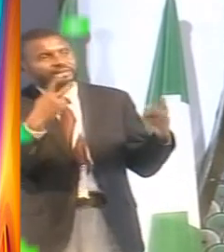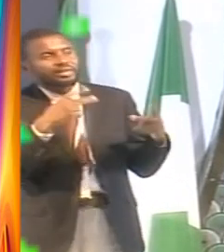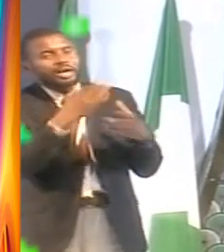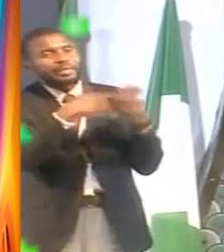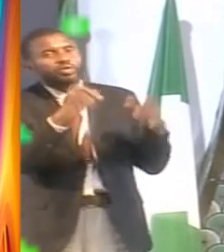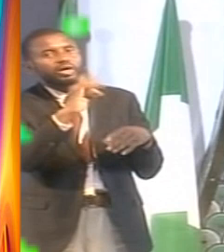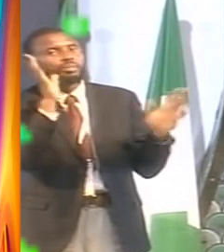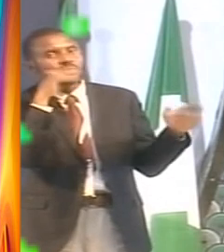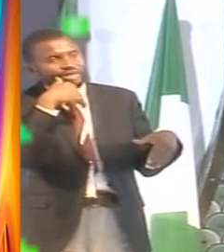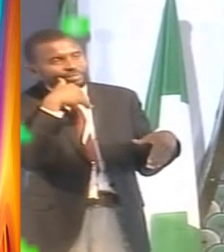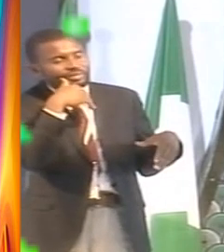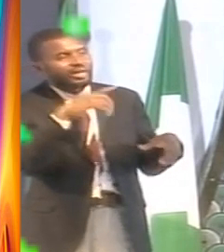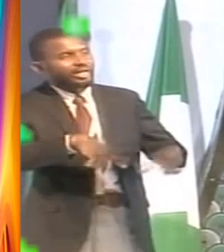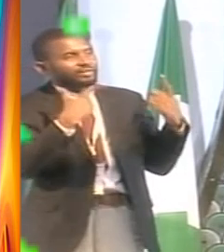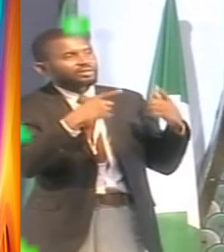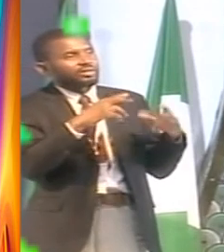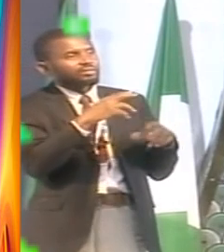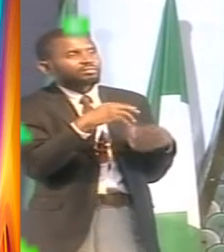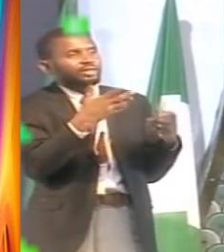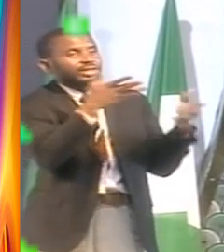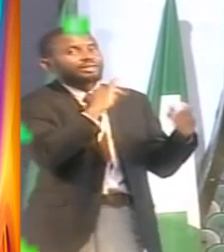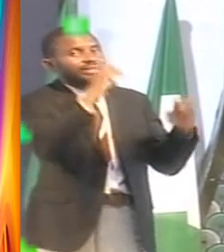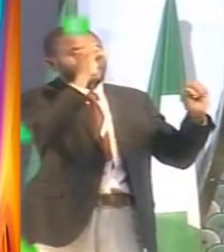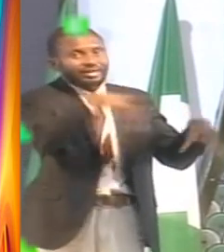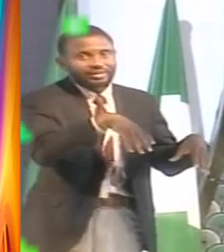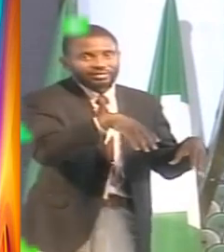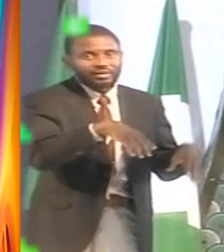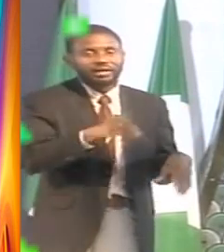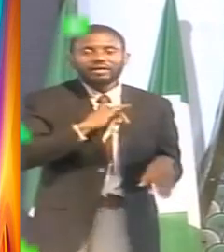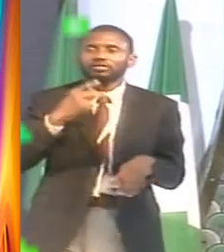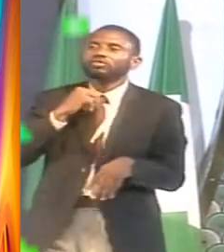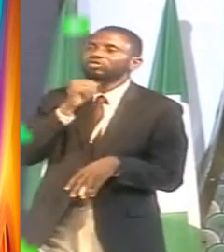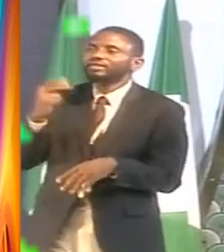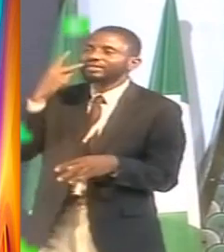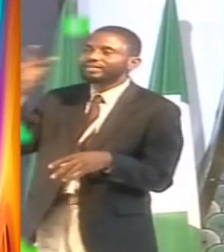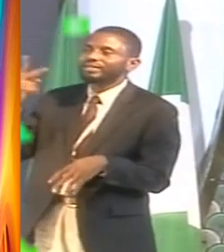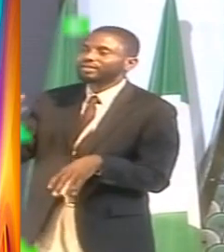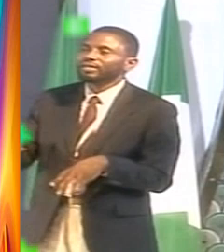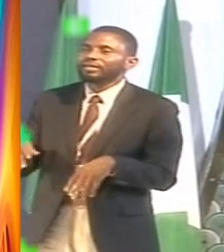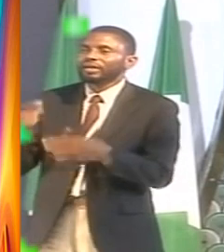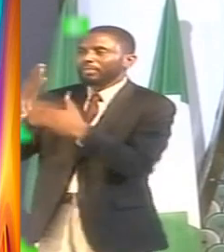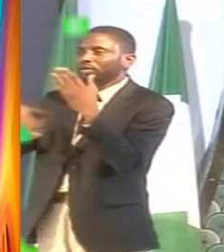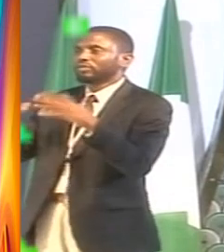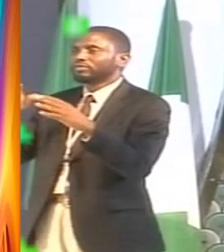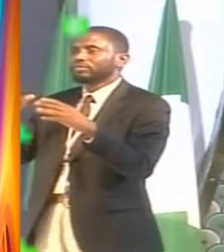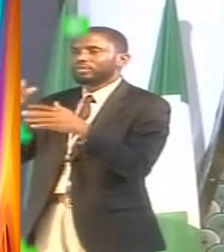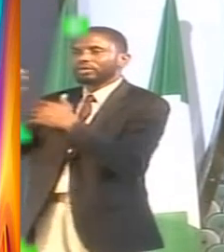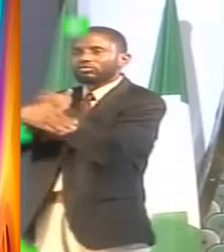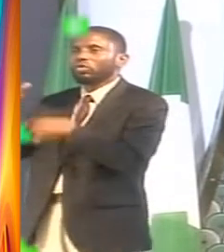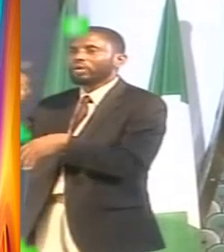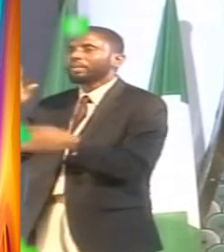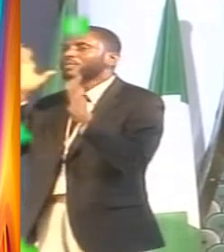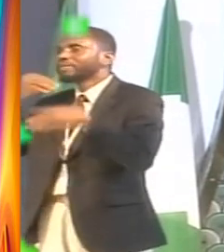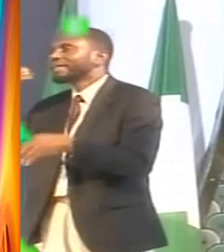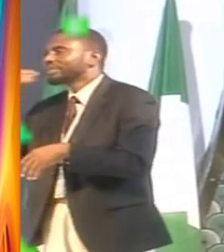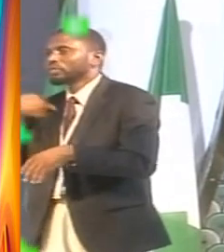they have light. I've not seen a part of the country where Muslims are eating and the rest of us are not eating. So we must come to terms